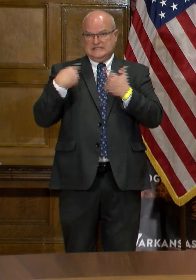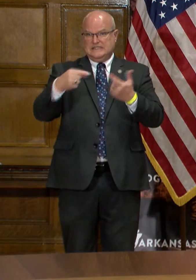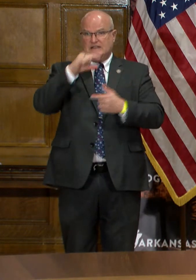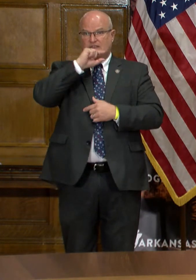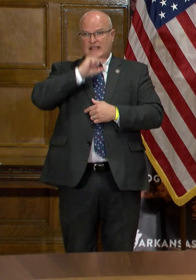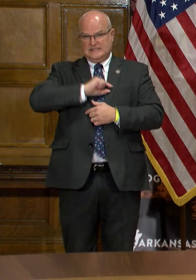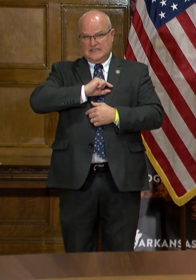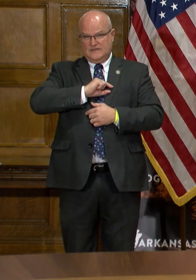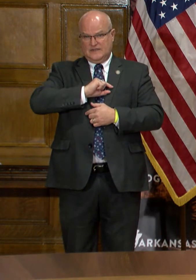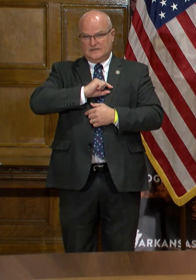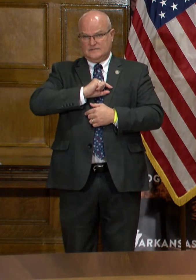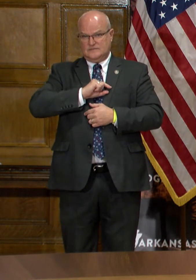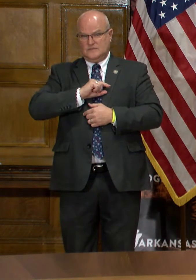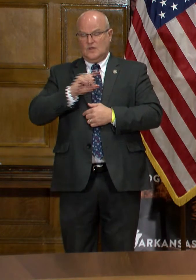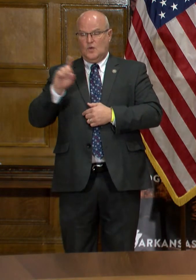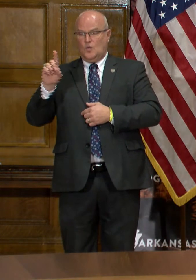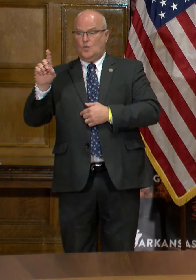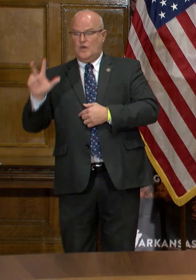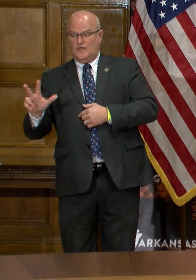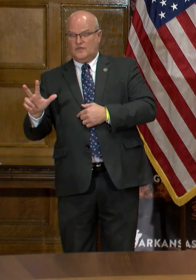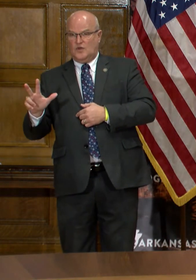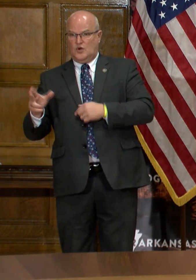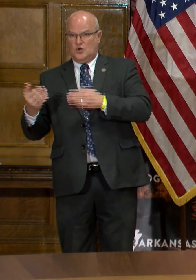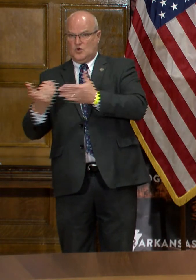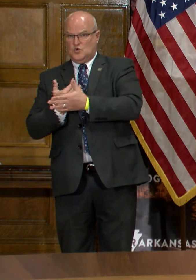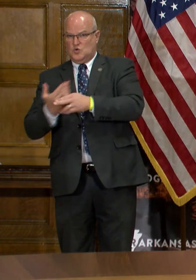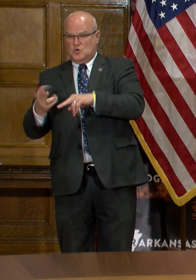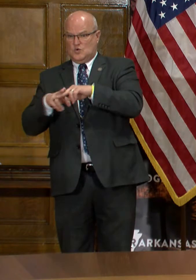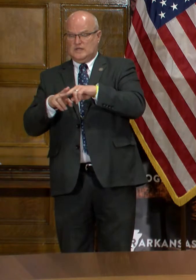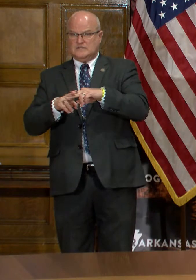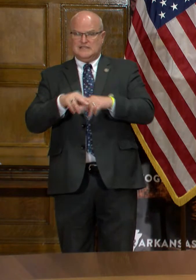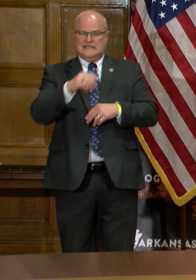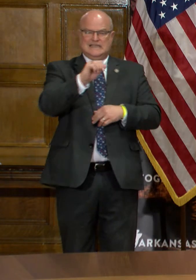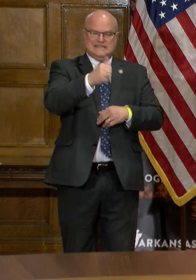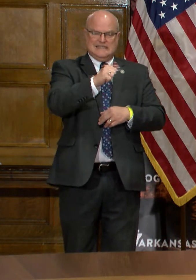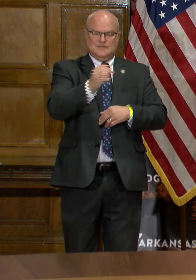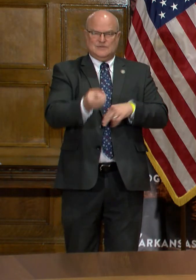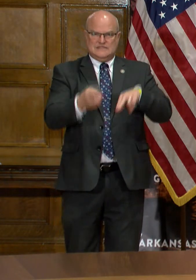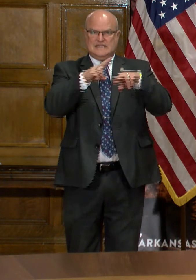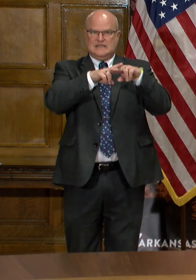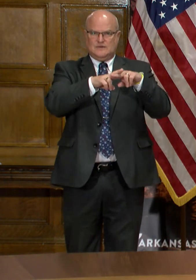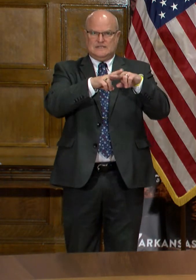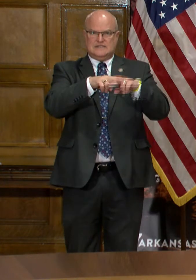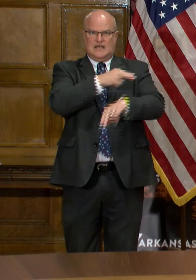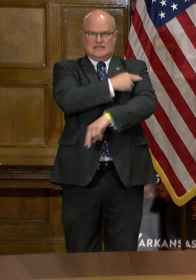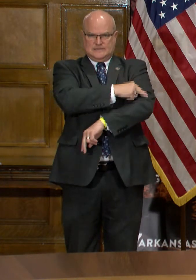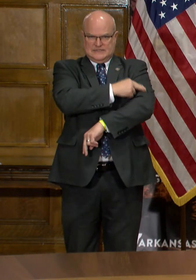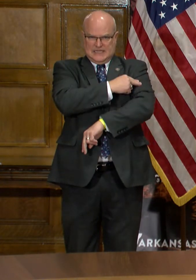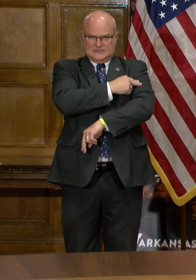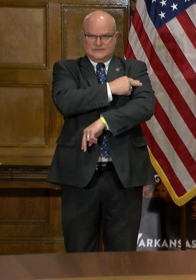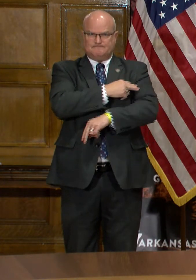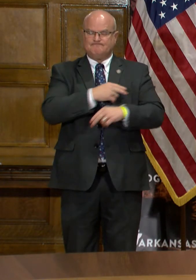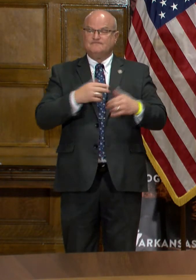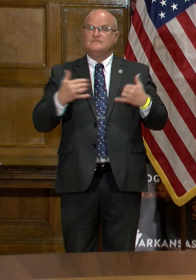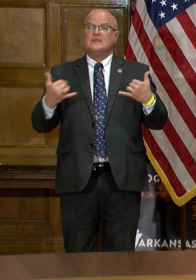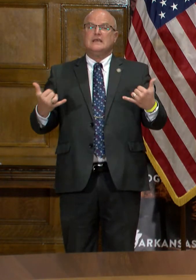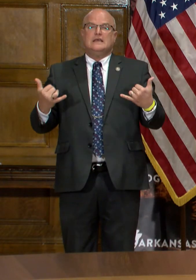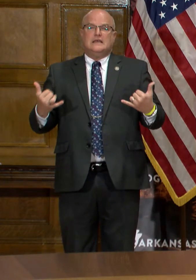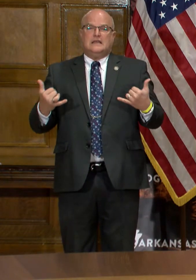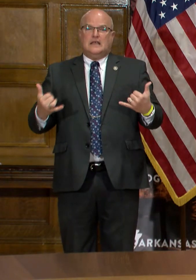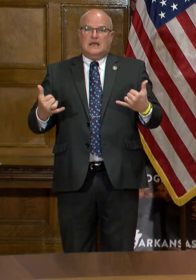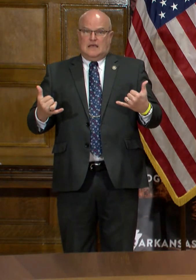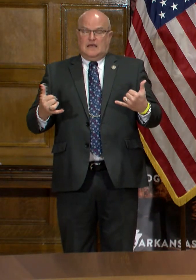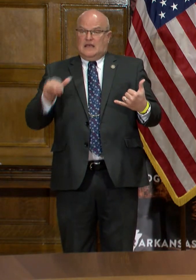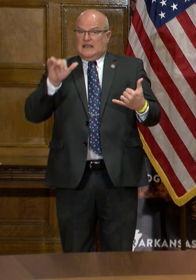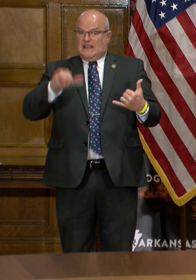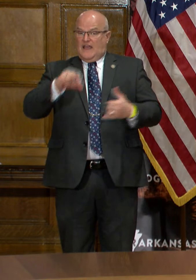Thanksgiving. 1/3 increase in new cases led to a 10% increase in hospitalizations. Now,